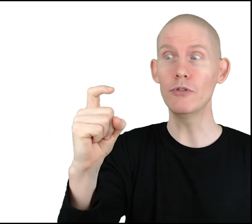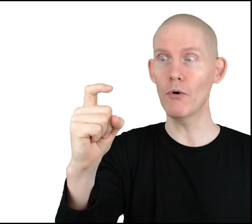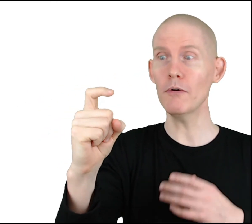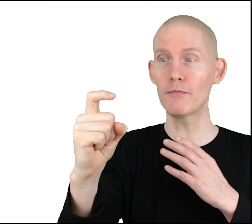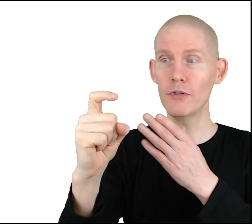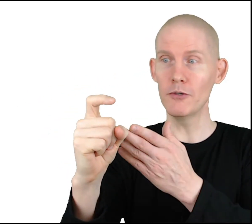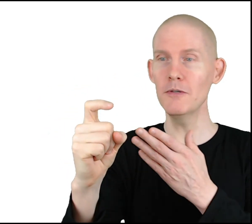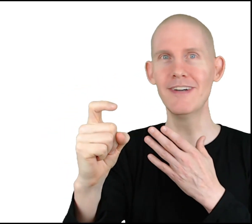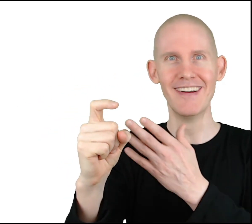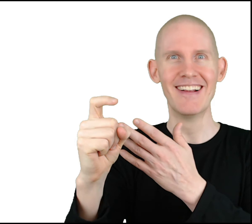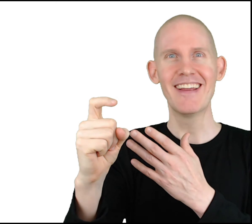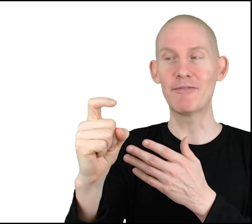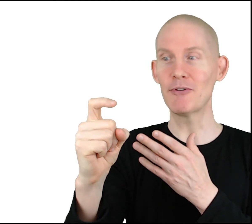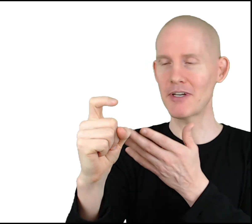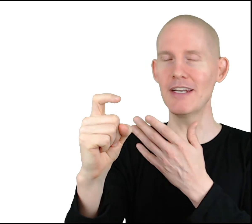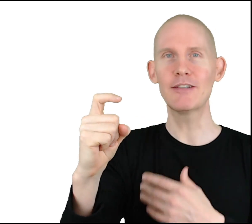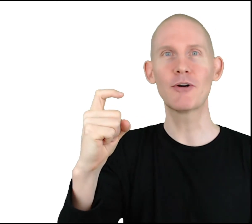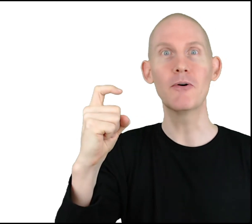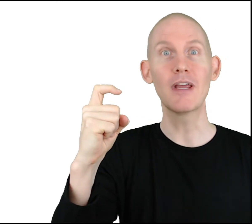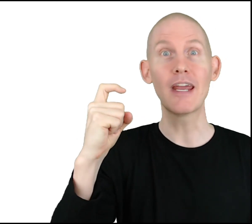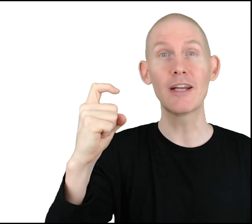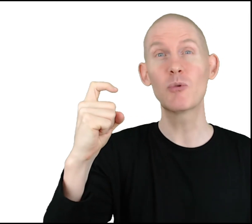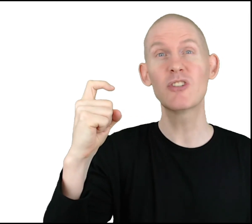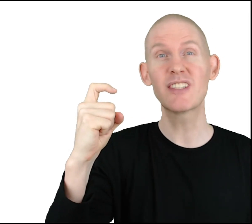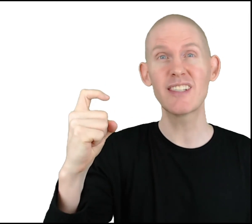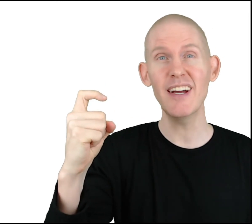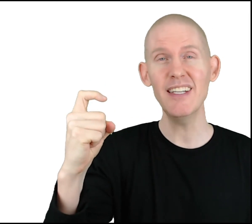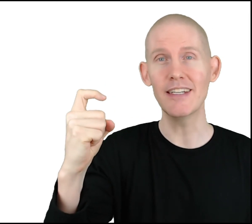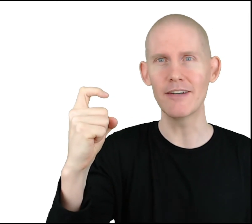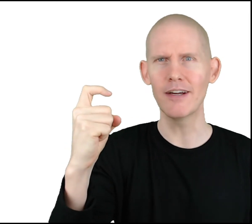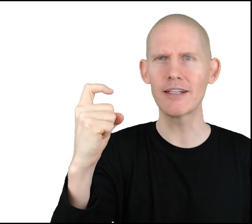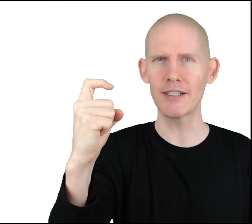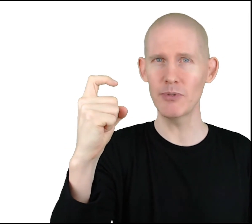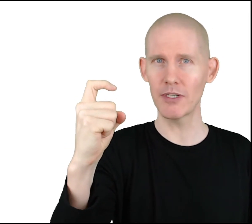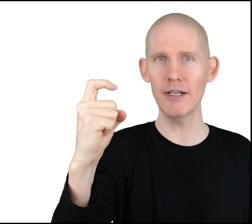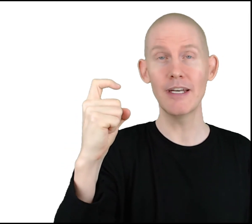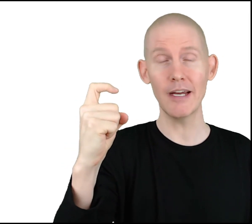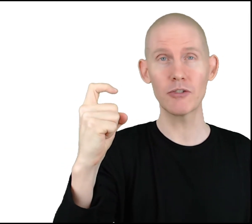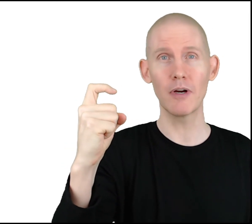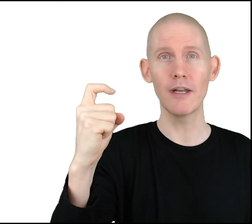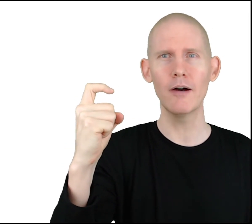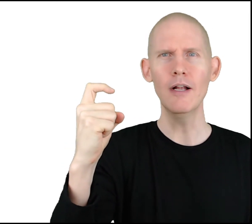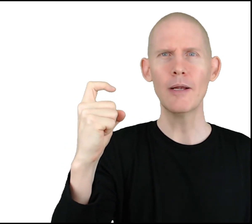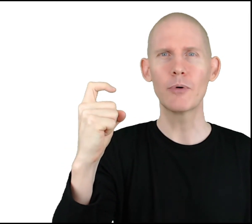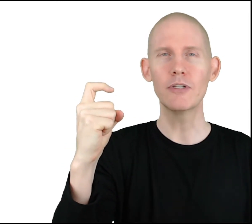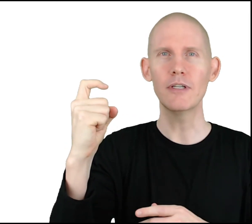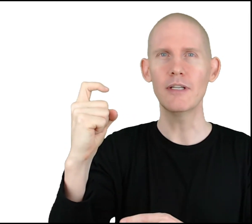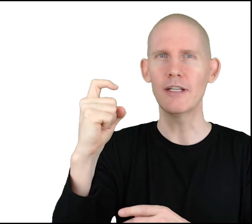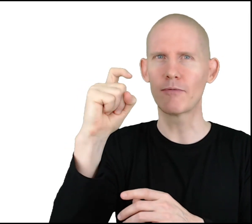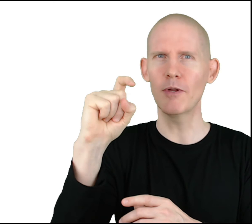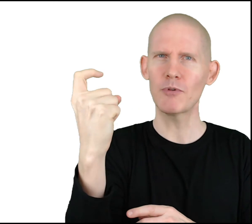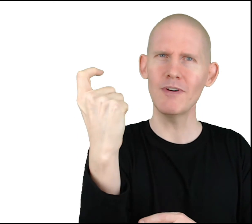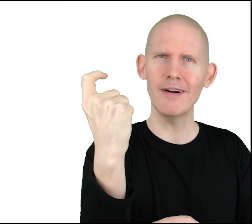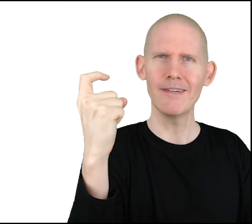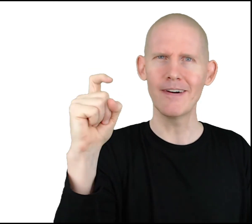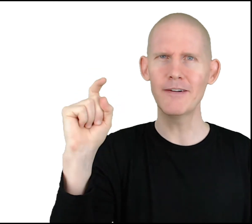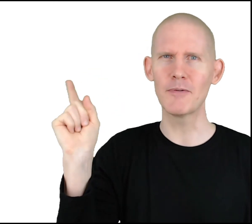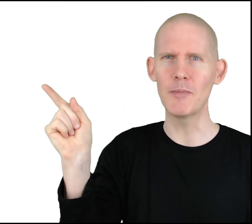your view if you're looking at your own hand when you're signing it, right? Because I'm signing X right now, but it's flipped around, right, from the picture